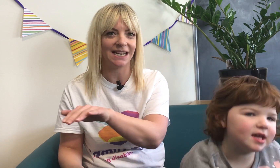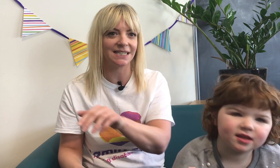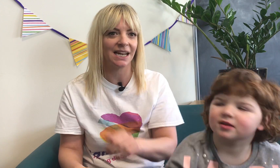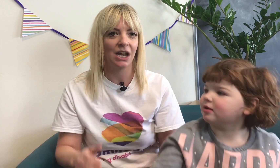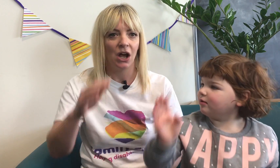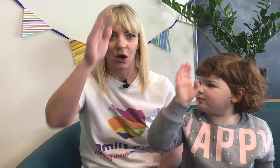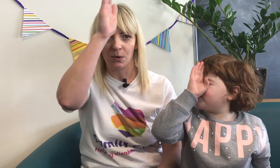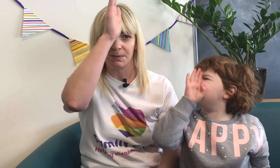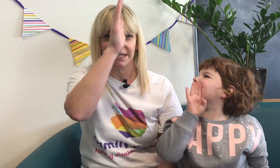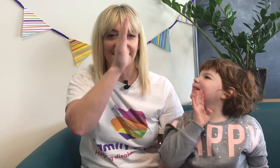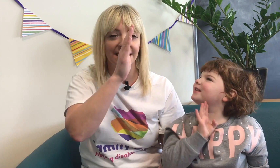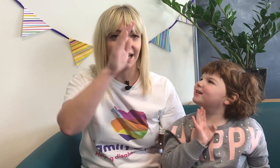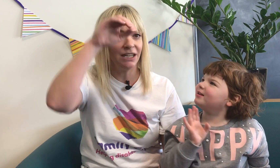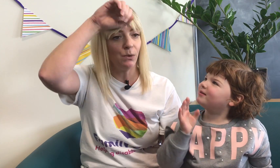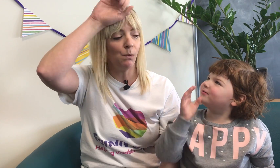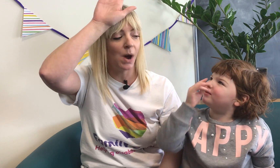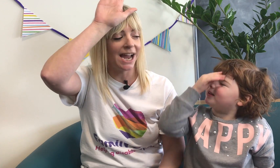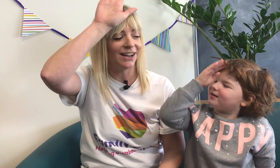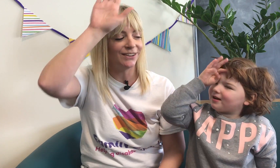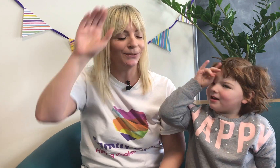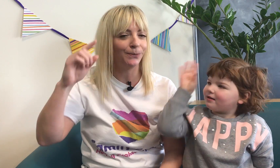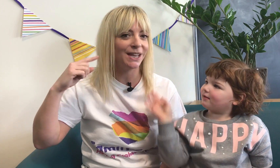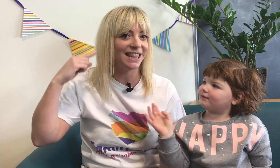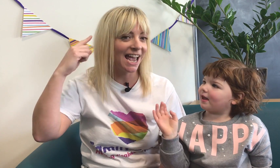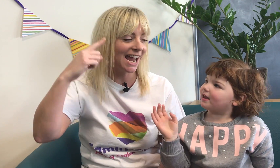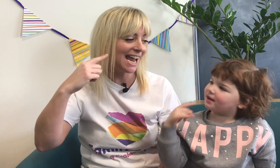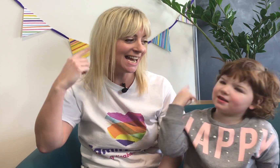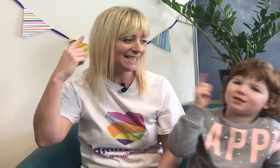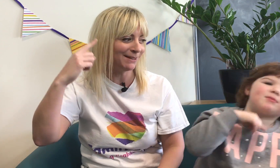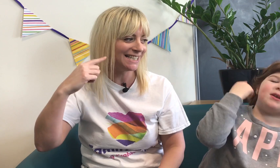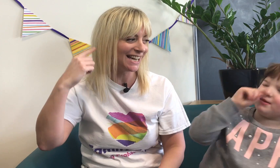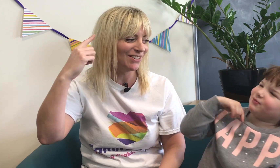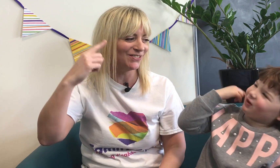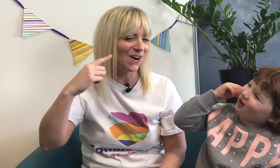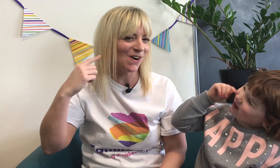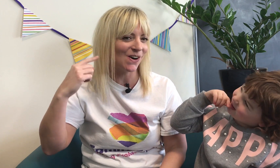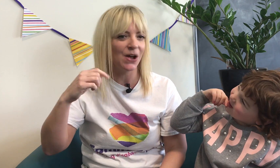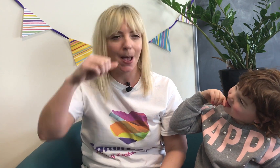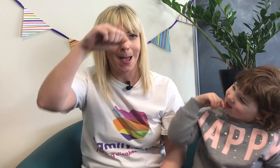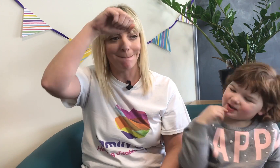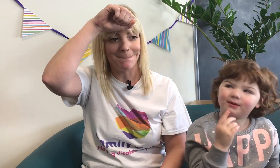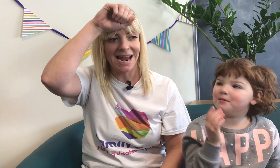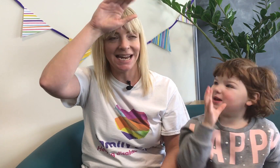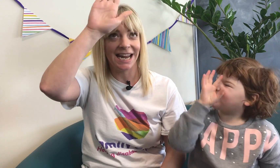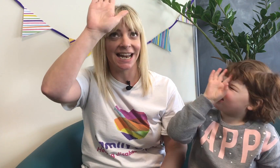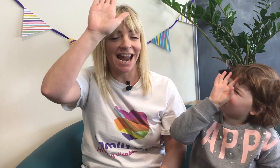place, upsetting the whale with their ear-splitting roar, making